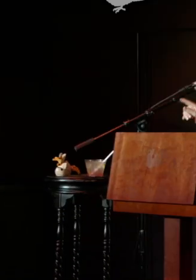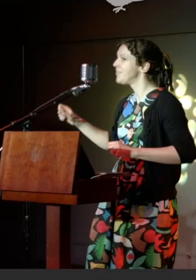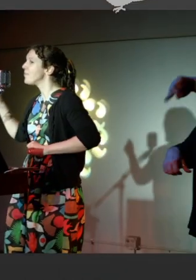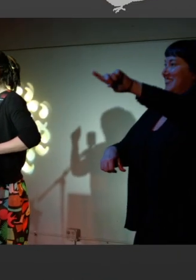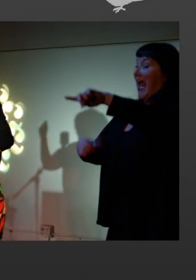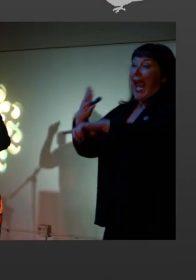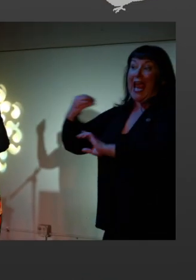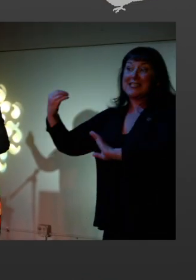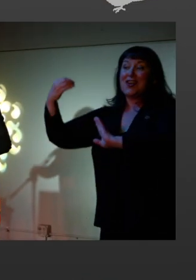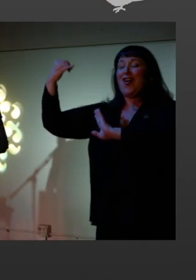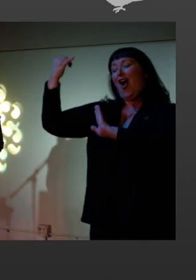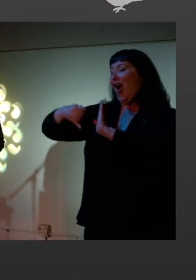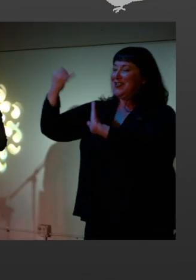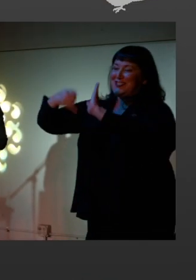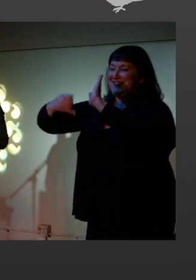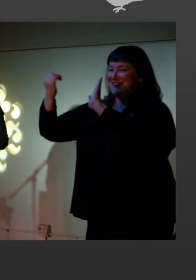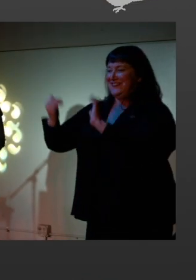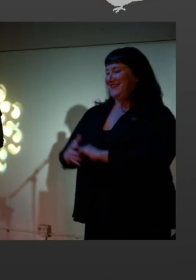And art.